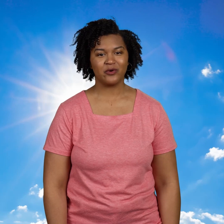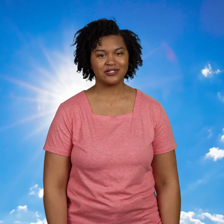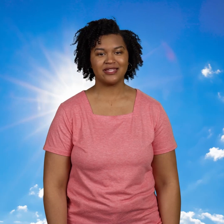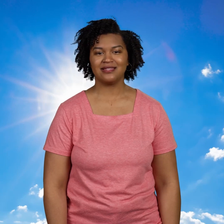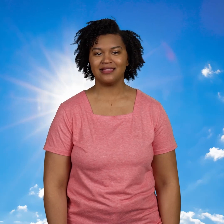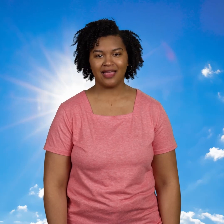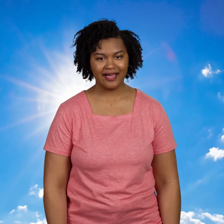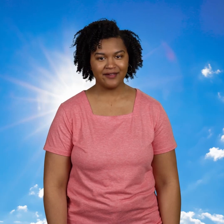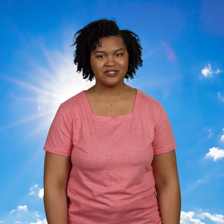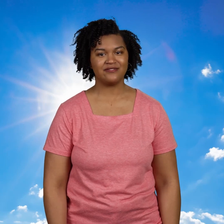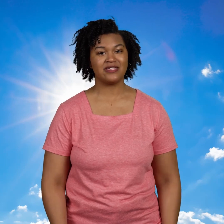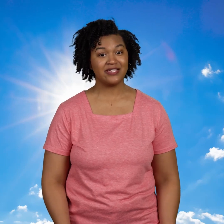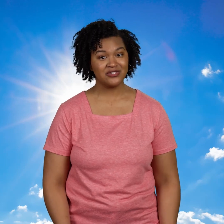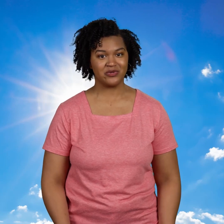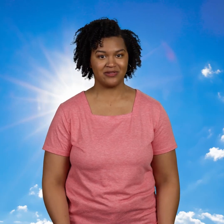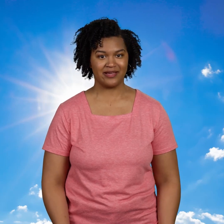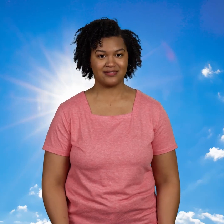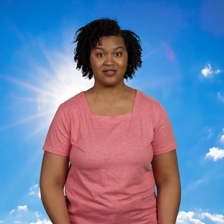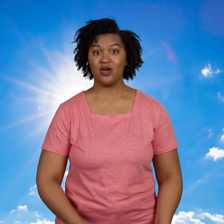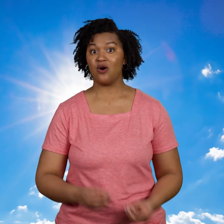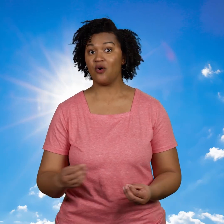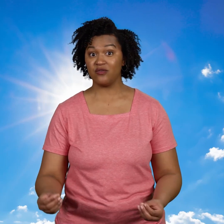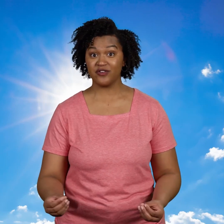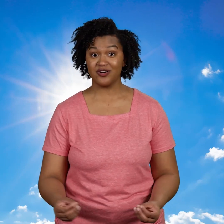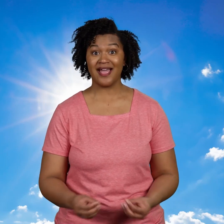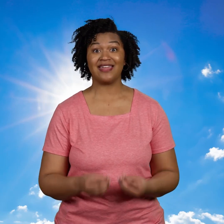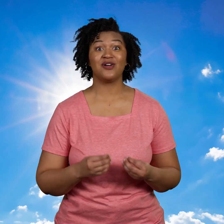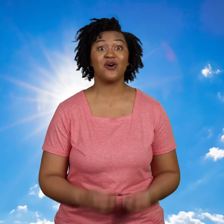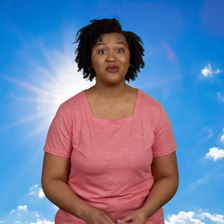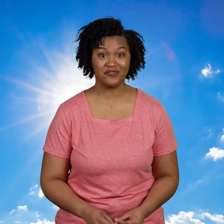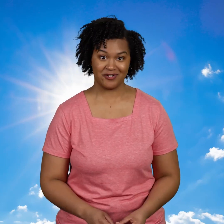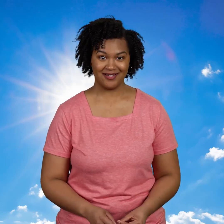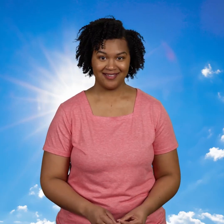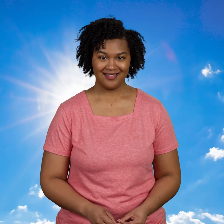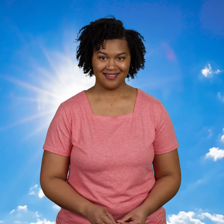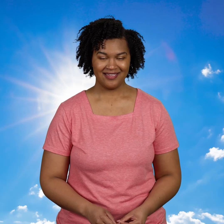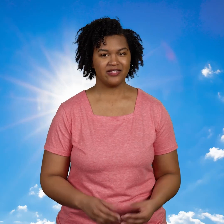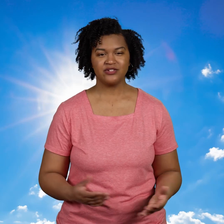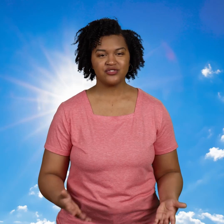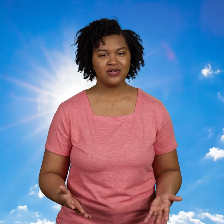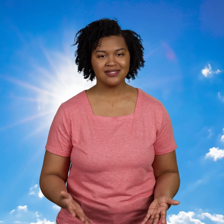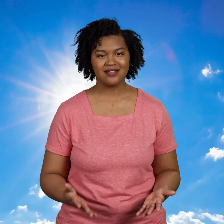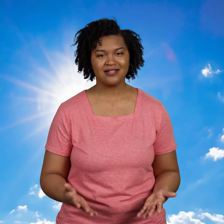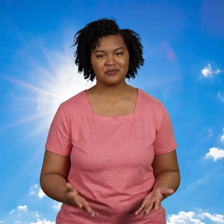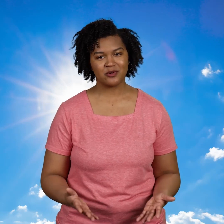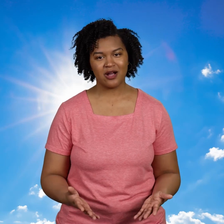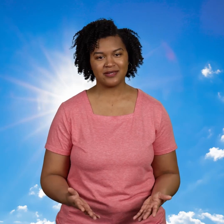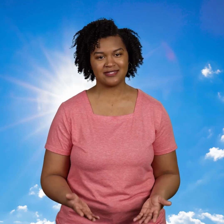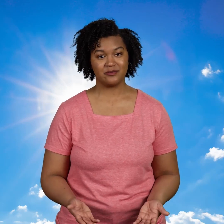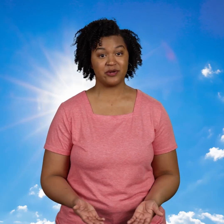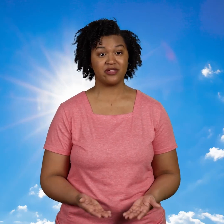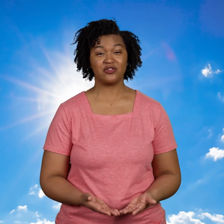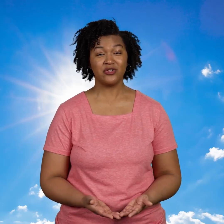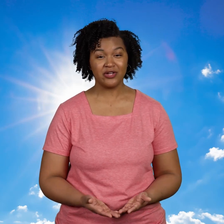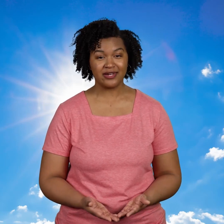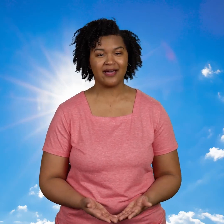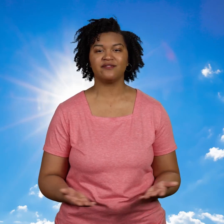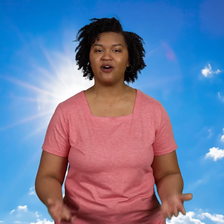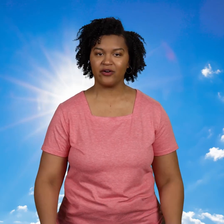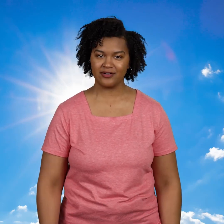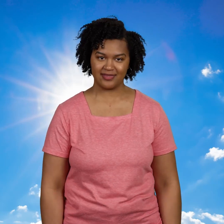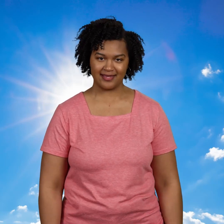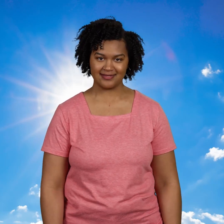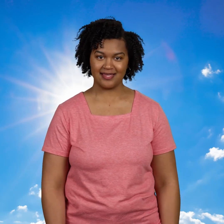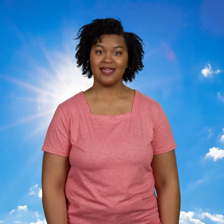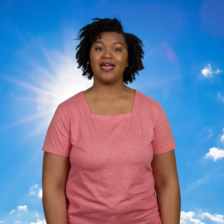God had worked in the lives of the Israelites over and over. He could trust God's promise to bring good out